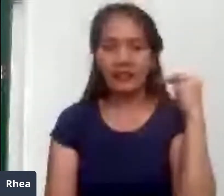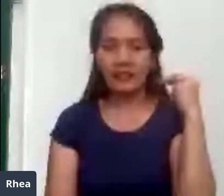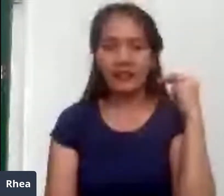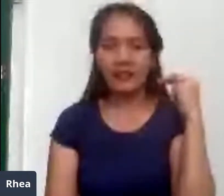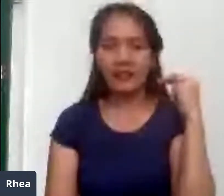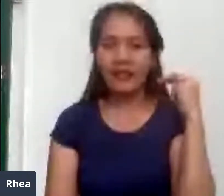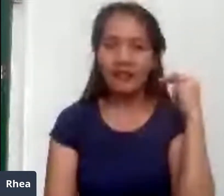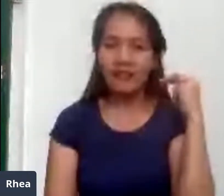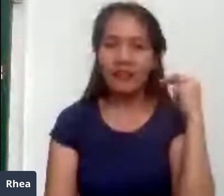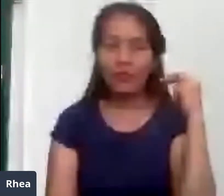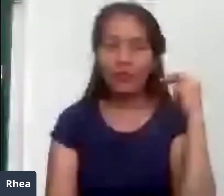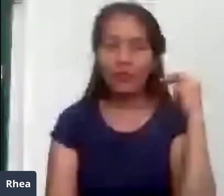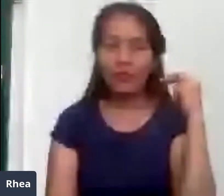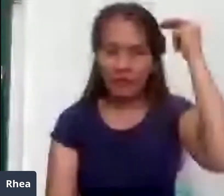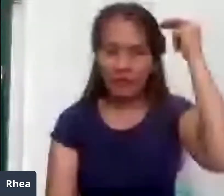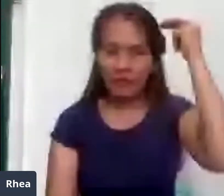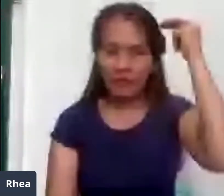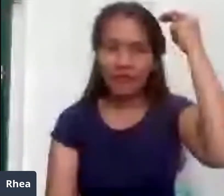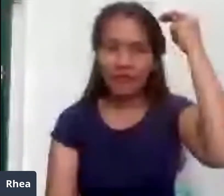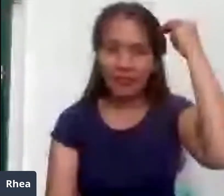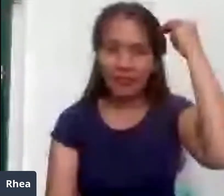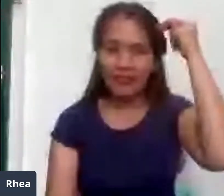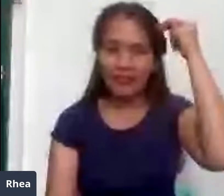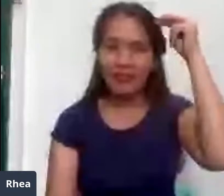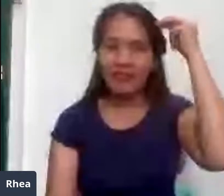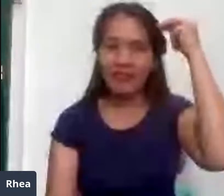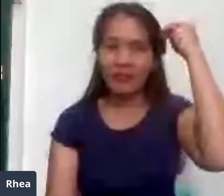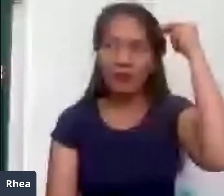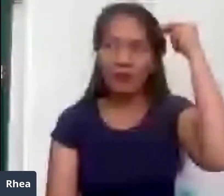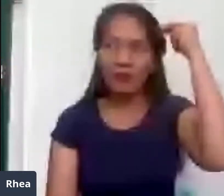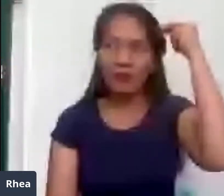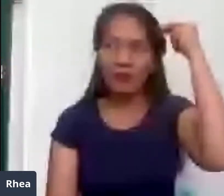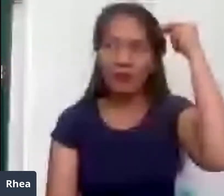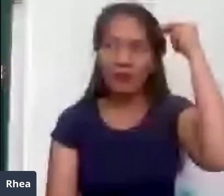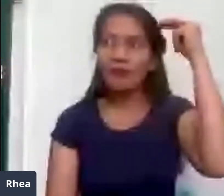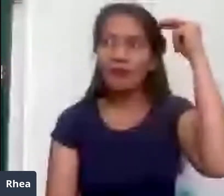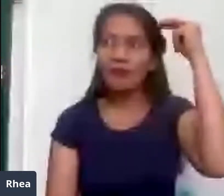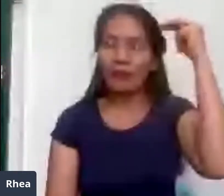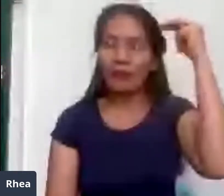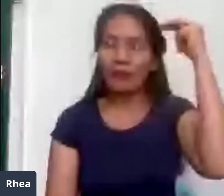niece, nephew, doon sa taas, nephew.